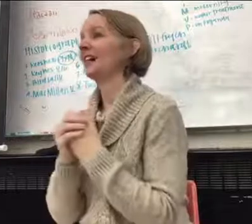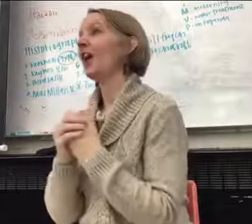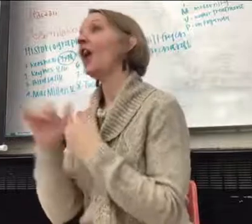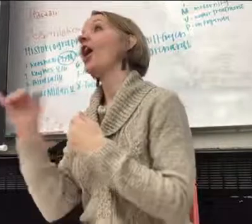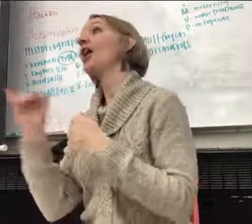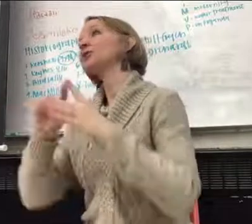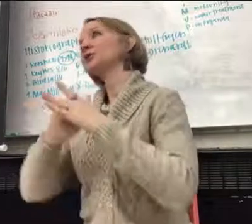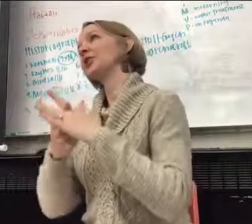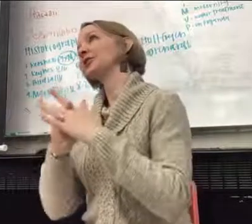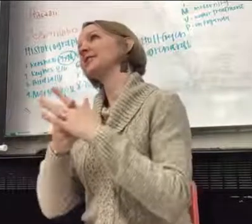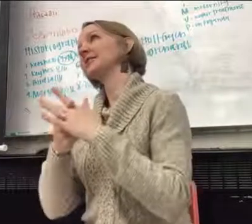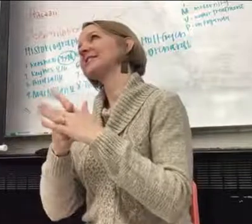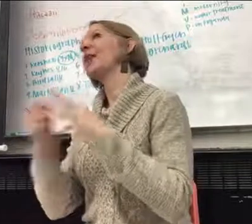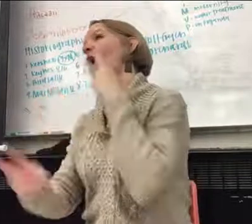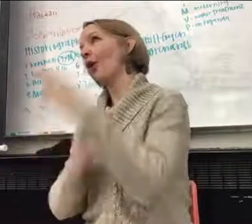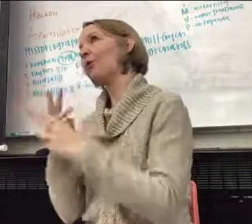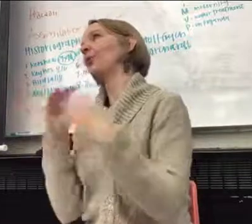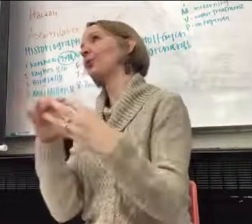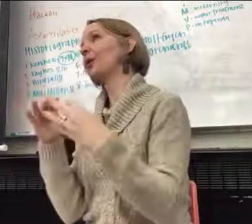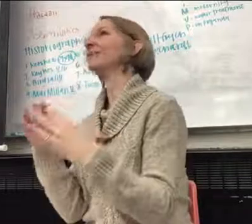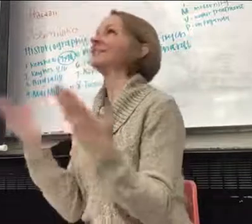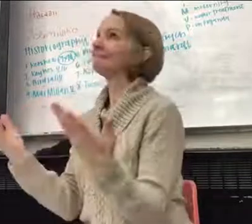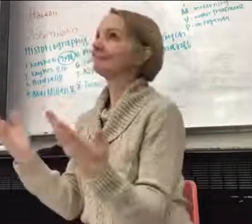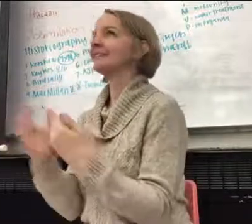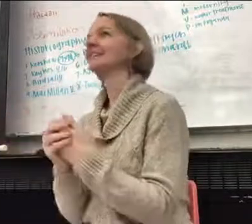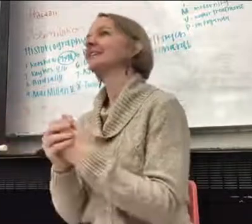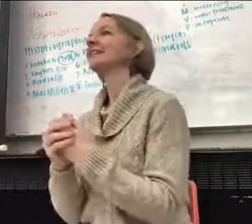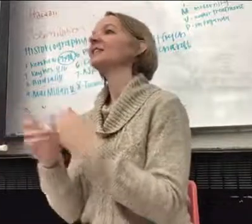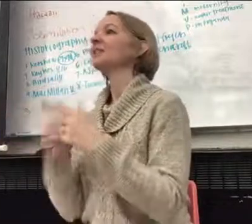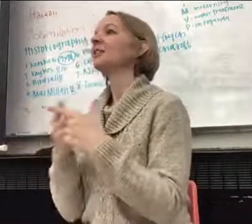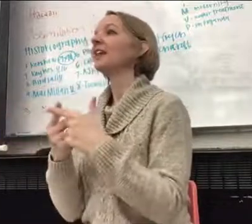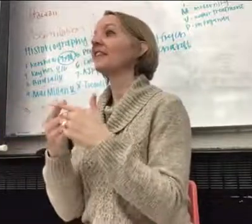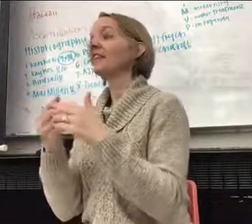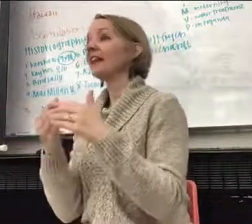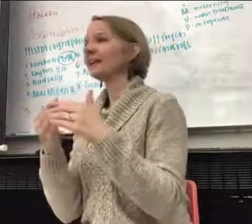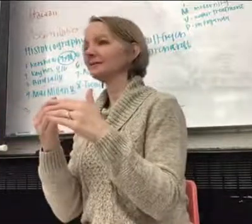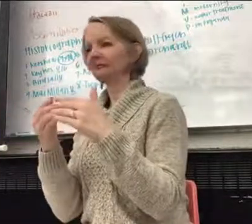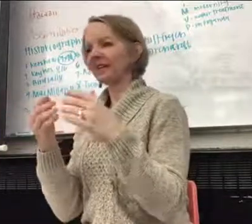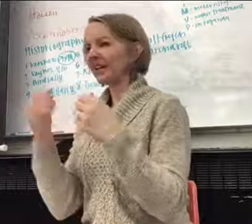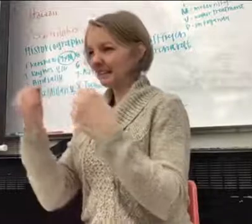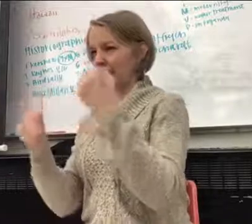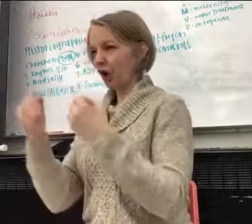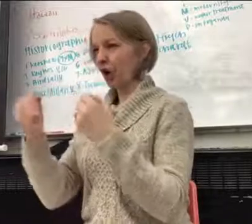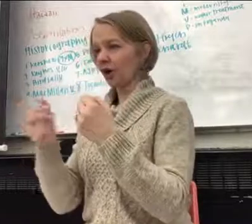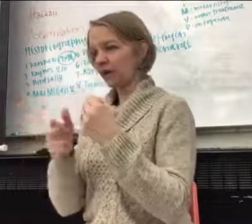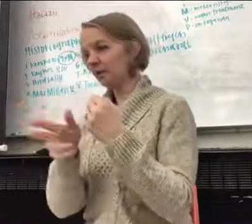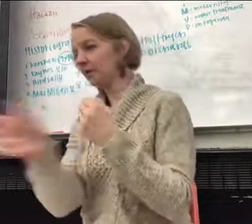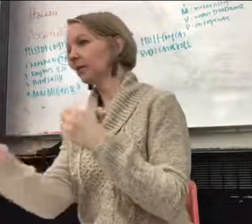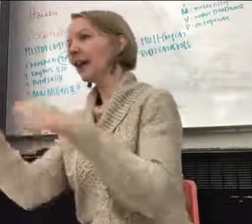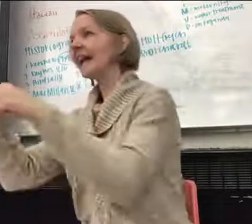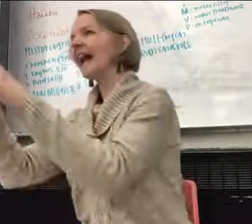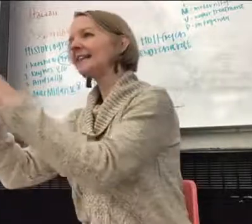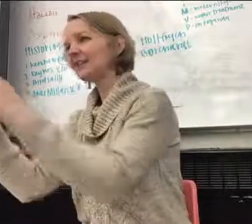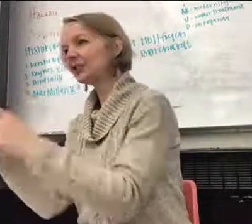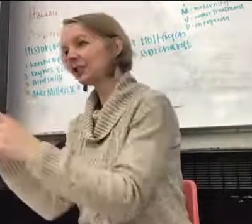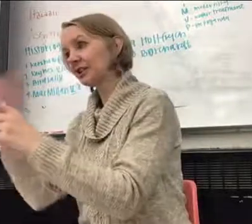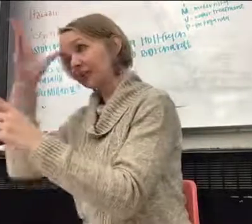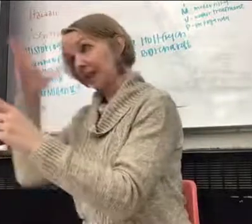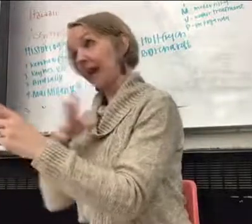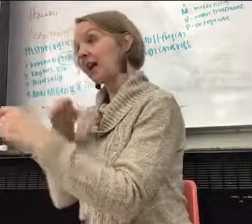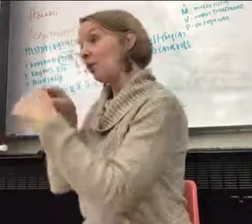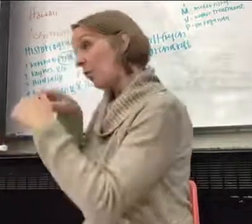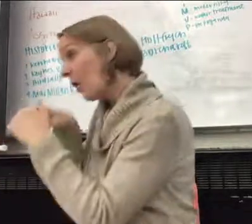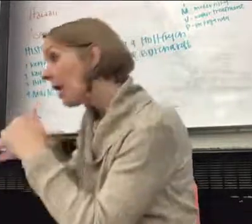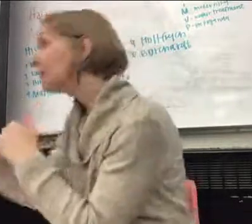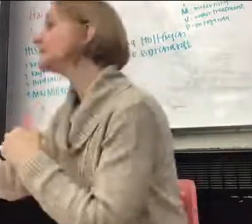world war. So then they pull into a gas station. He walks into the gas station.